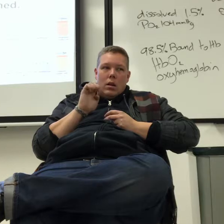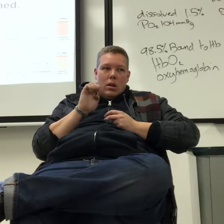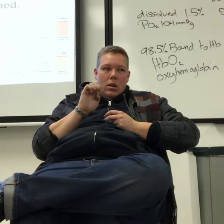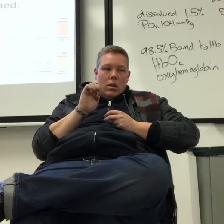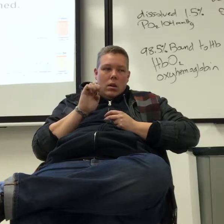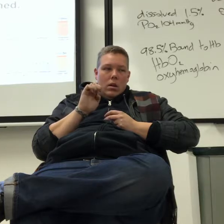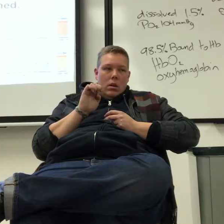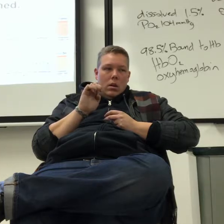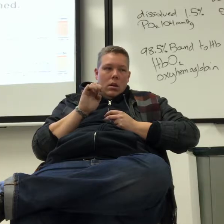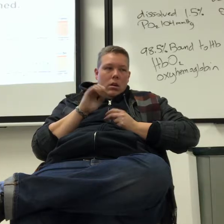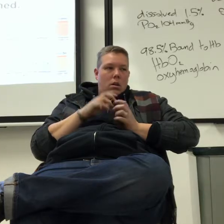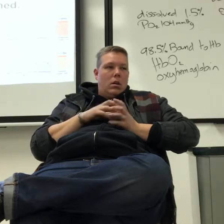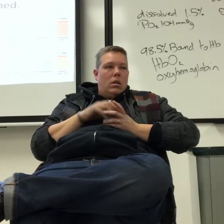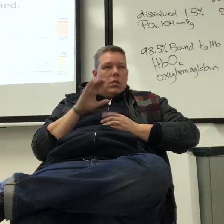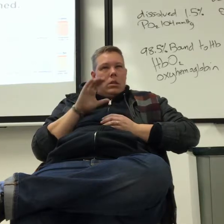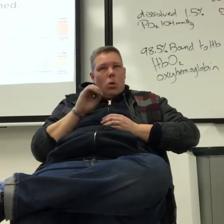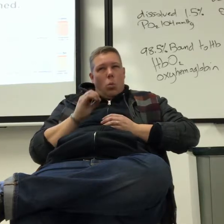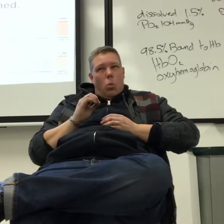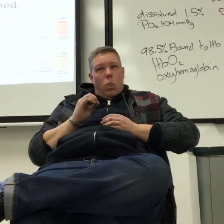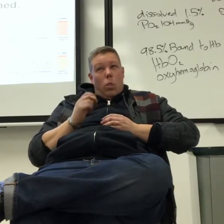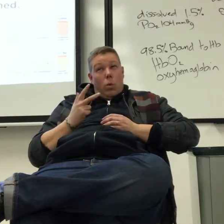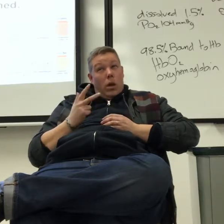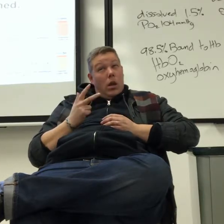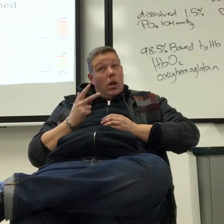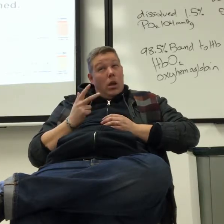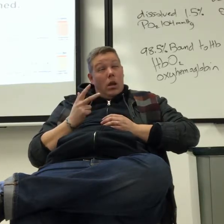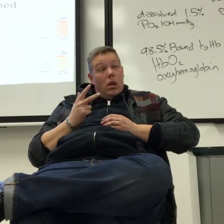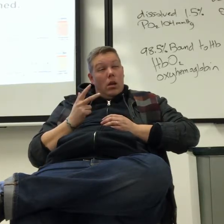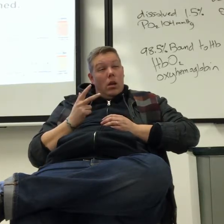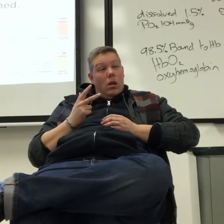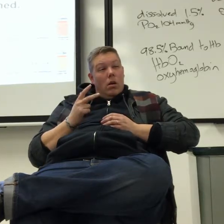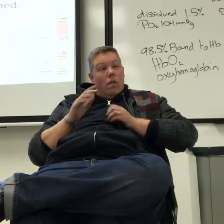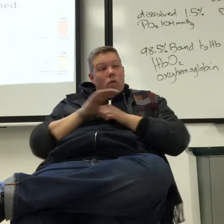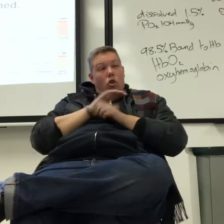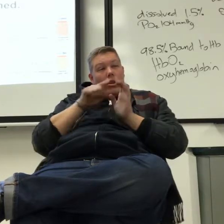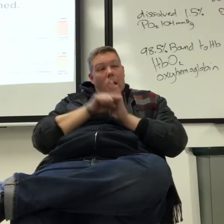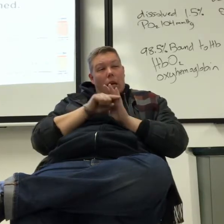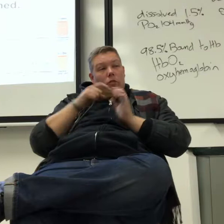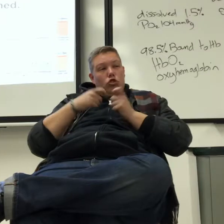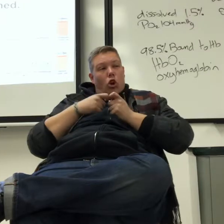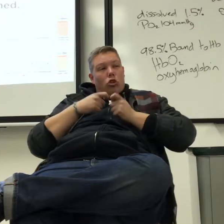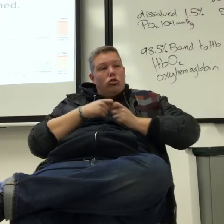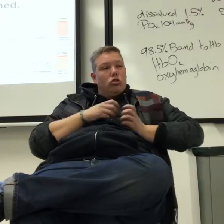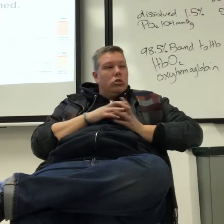Bicarbonate is HCO3, full negative charge.